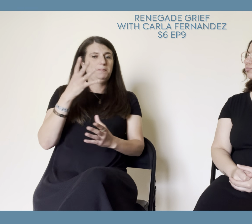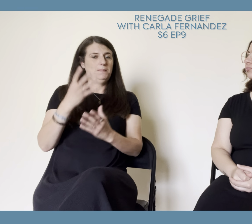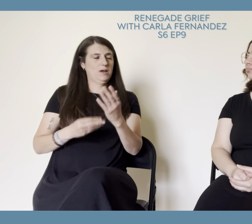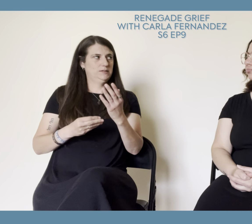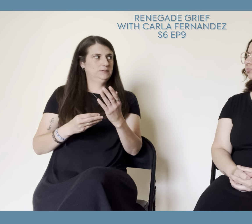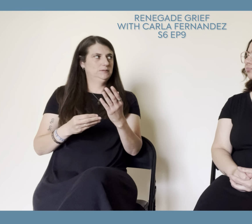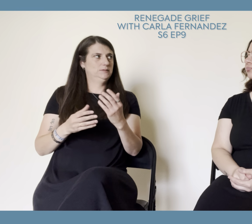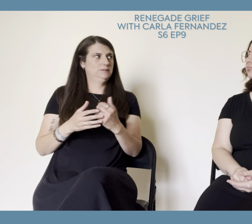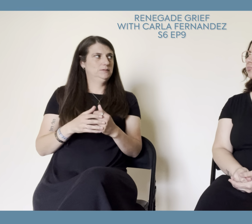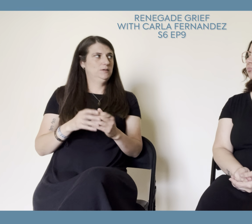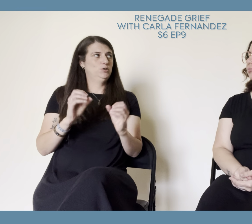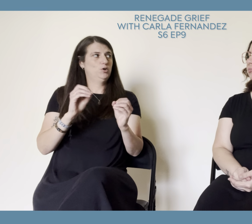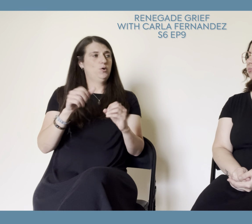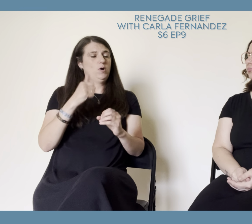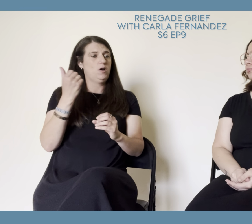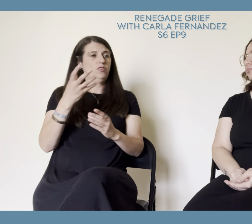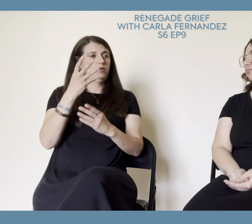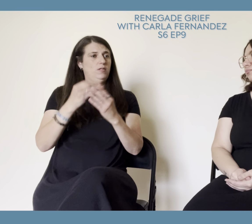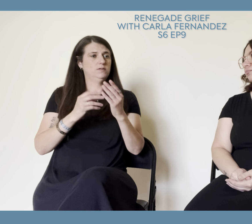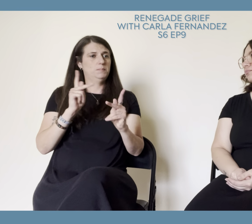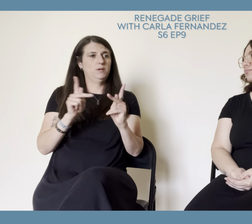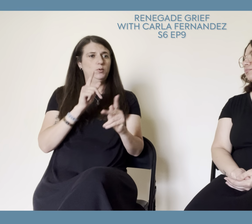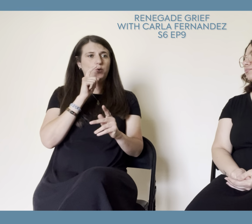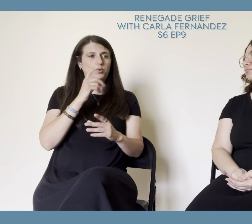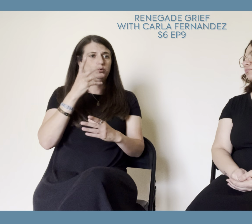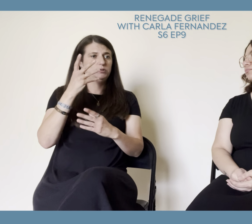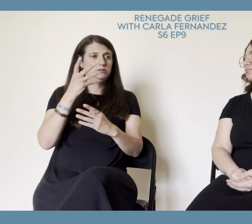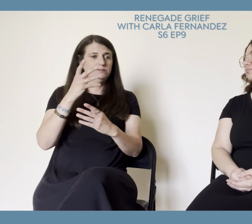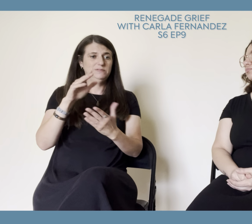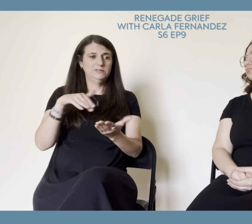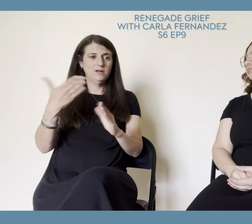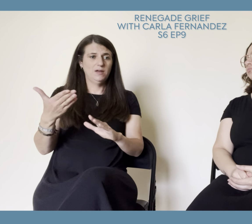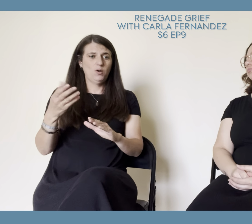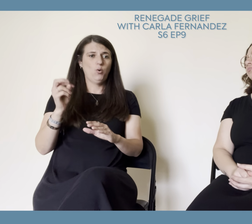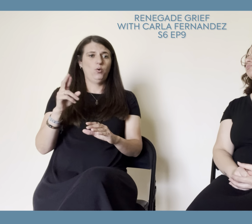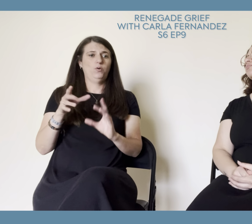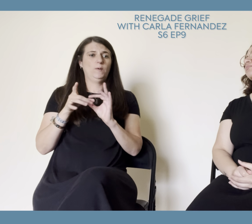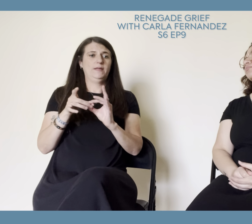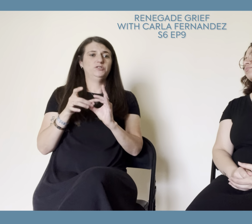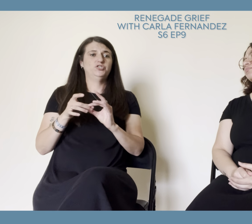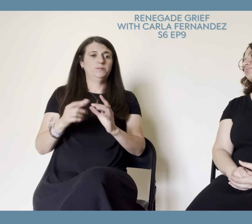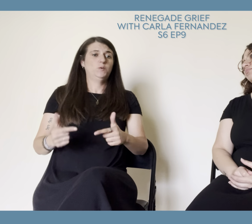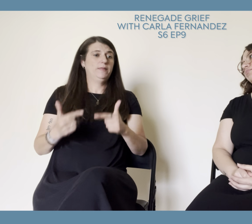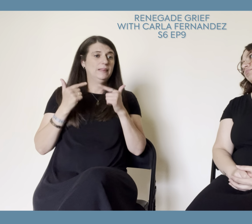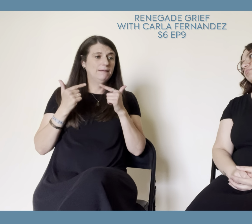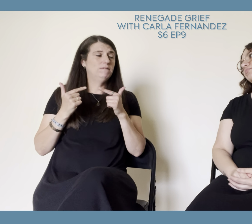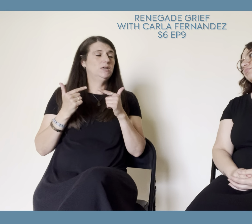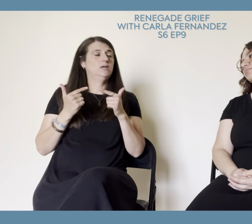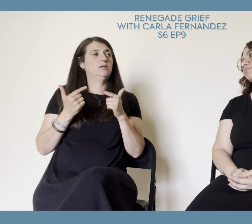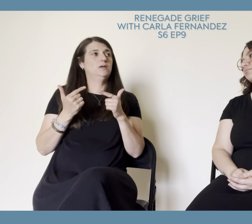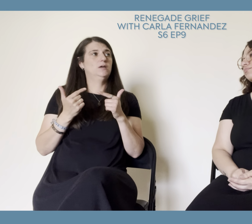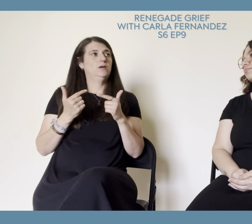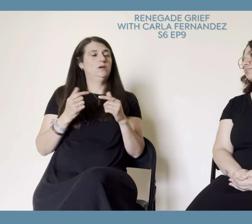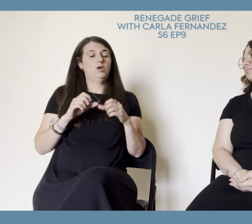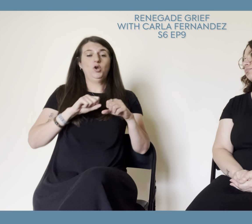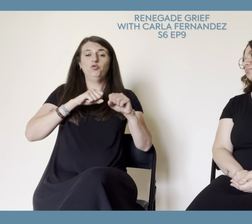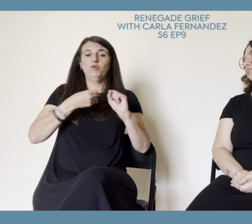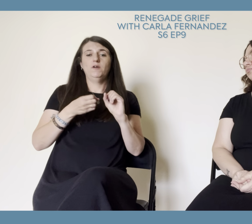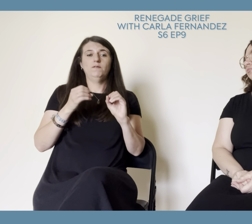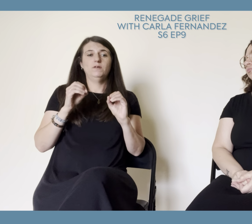other losses of people who have died, losses of relationships with the living, grief of no longer being in my 20s, grief